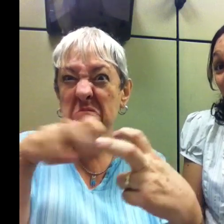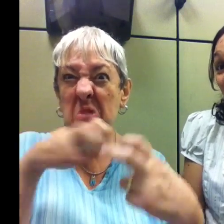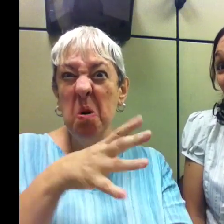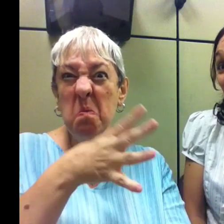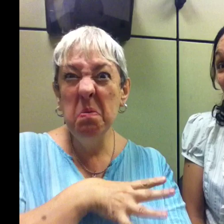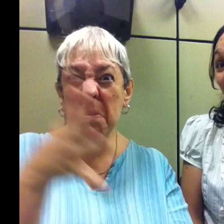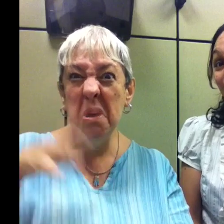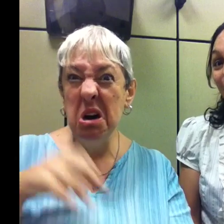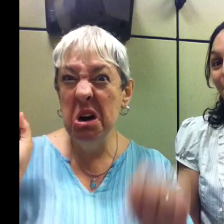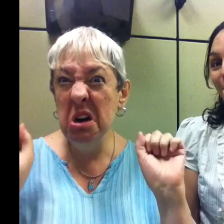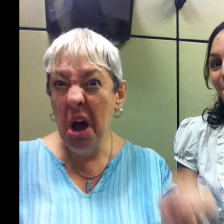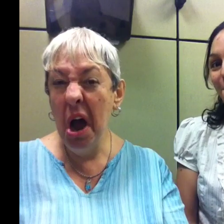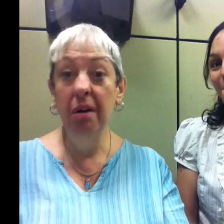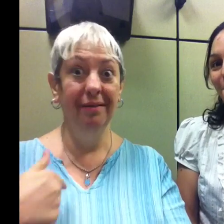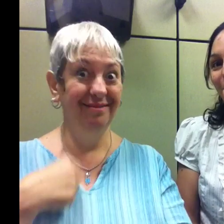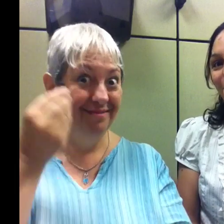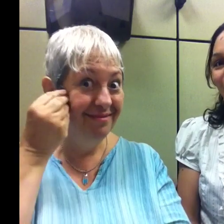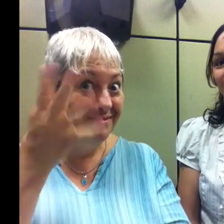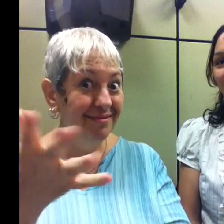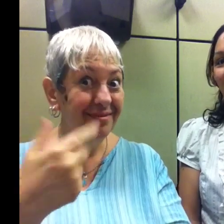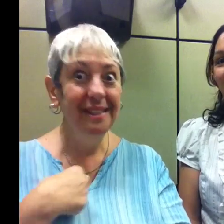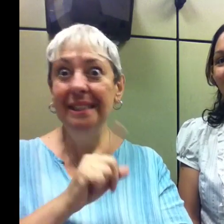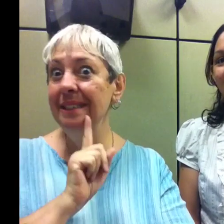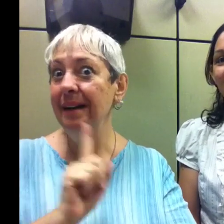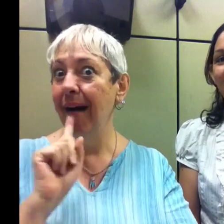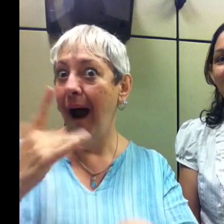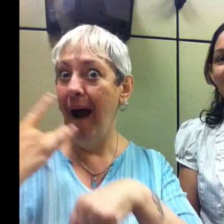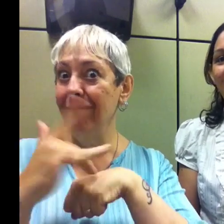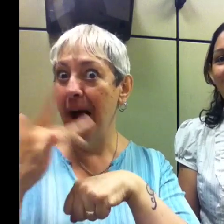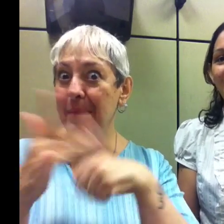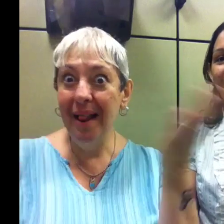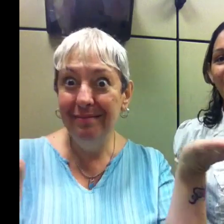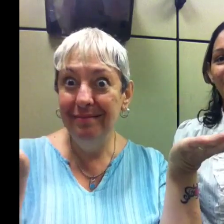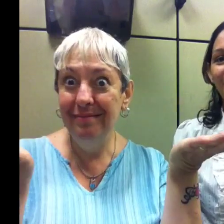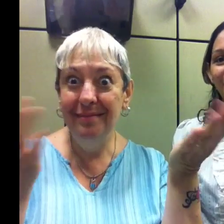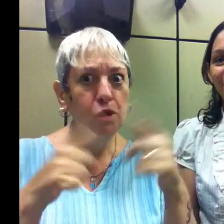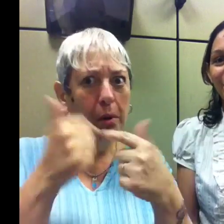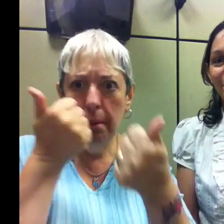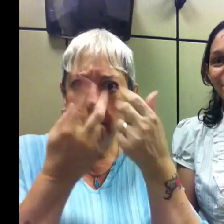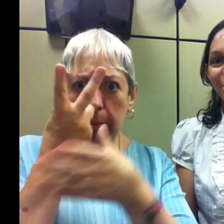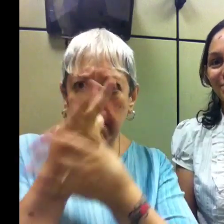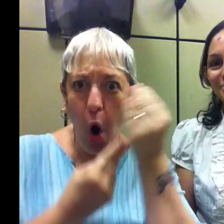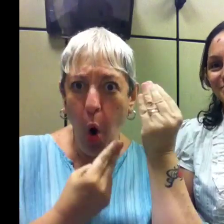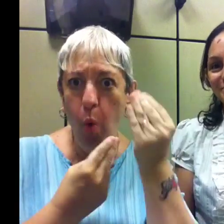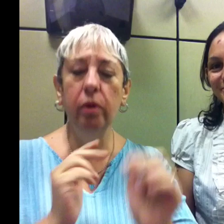$275 per wedding planner, or $750 do you need a wedding planner? Does that also include people who are sailing, or is it just